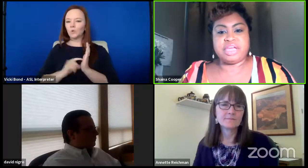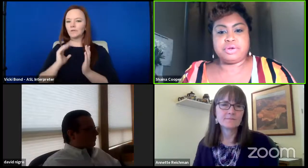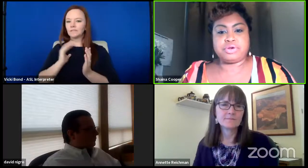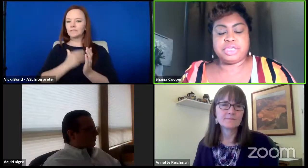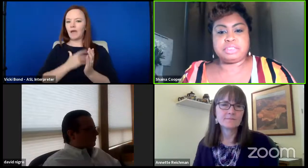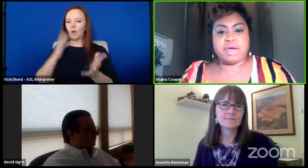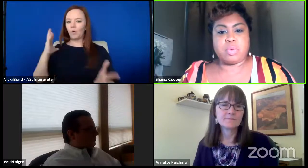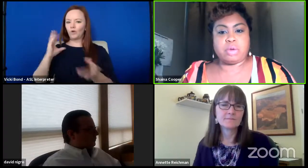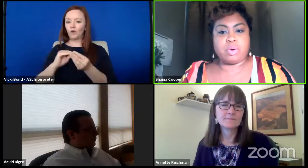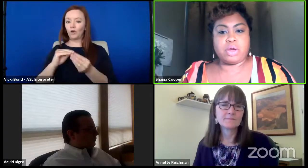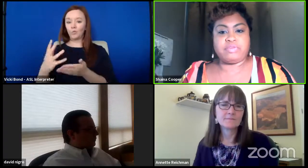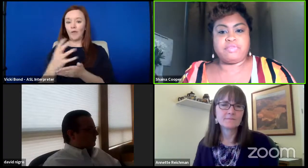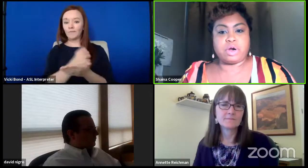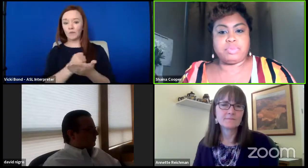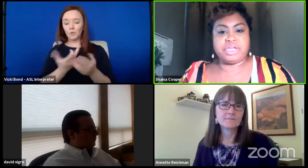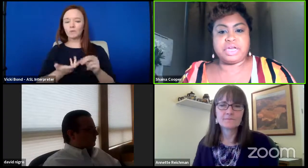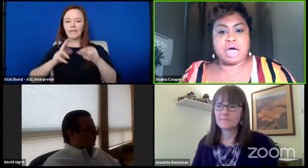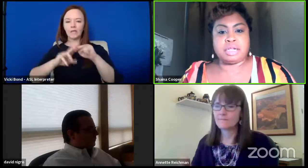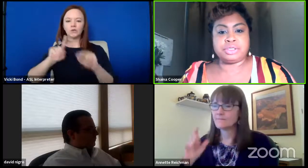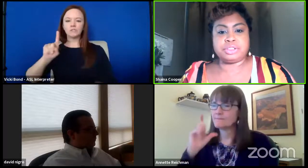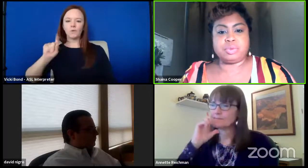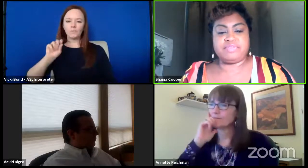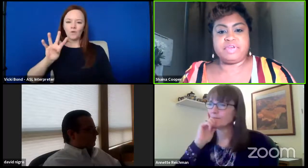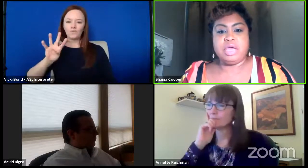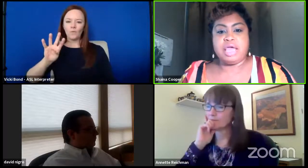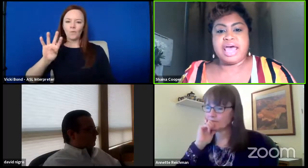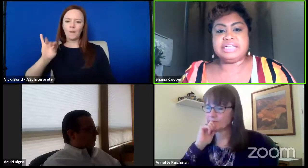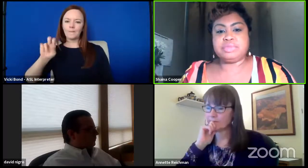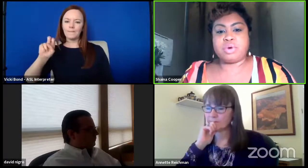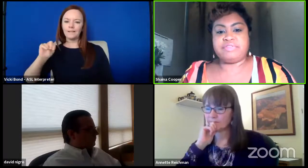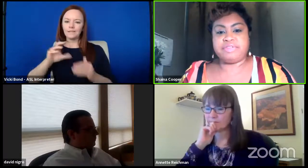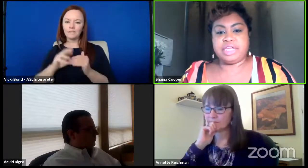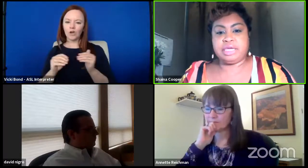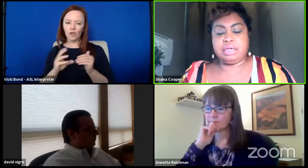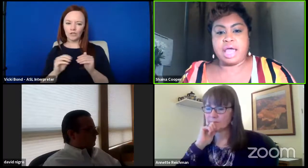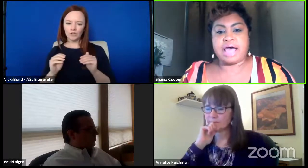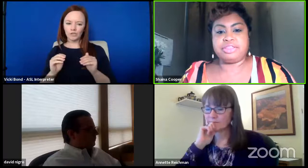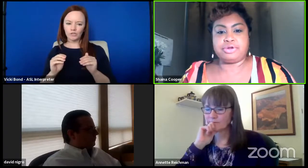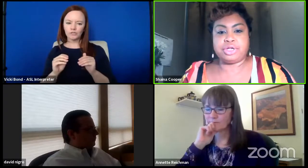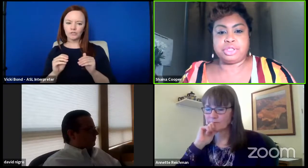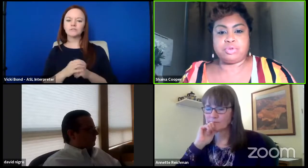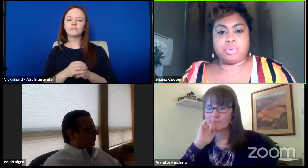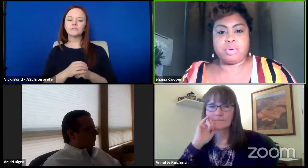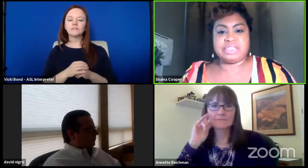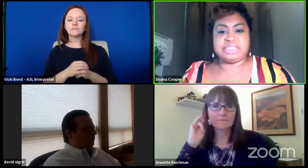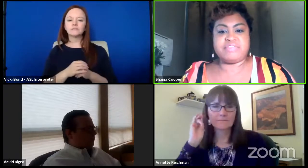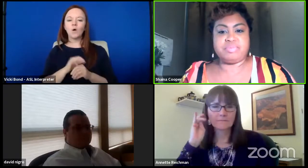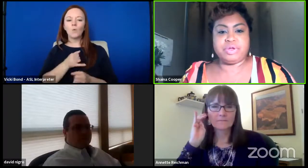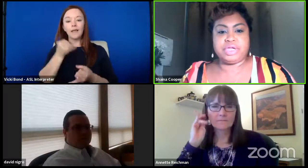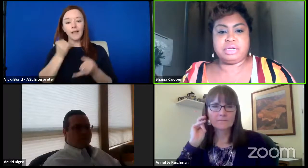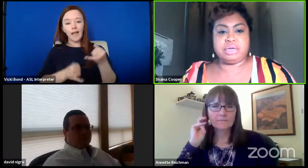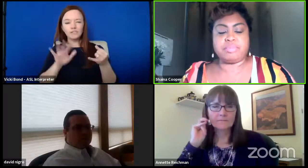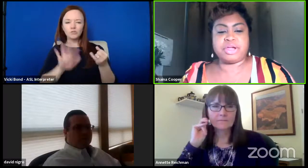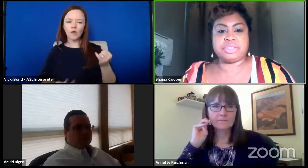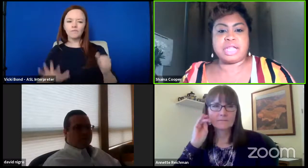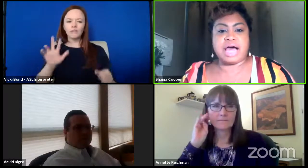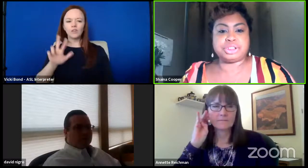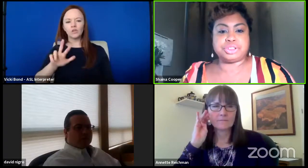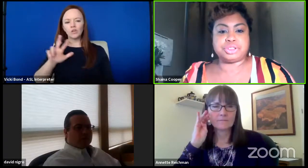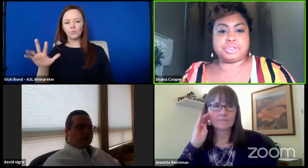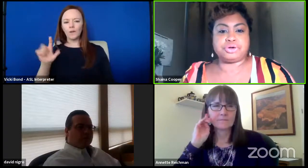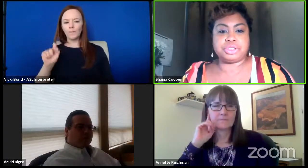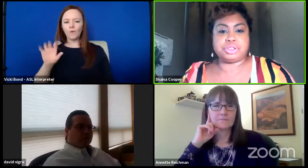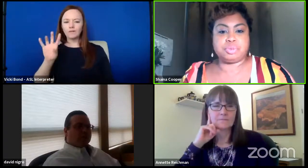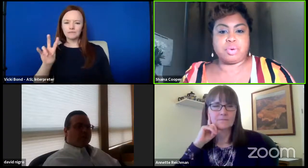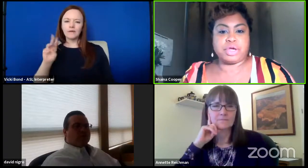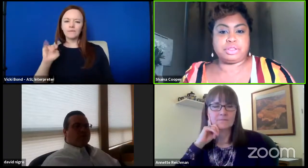revenues have increased by $1.4 million. So we've ended roughly at $33.7 million compared to